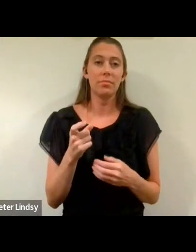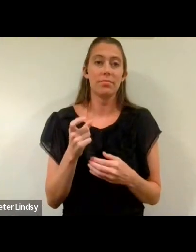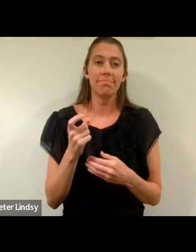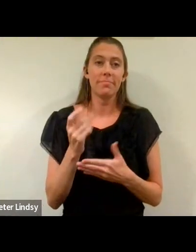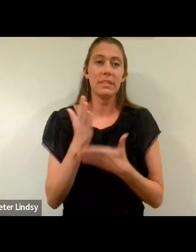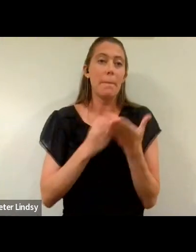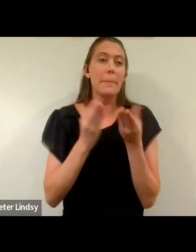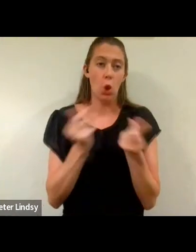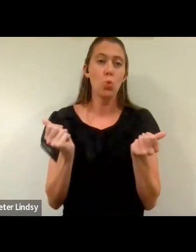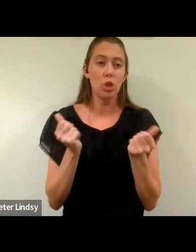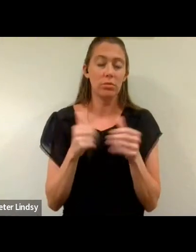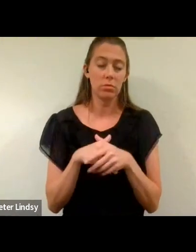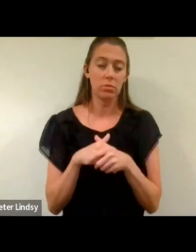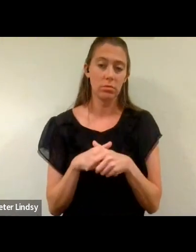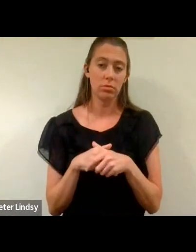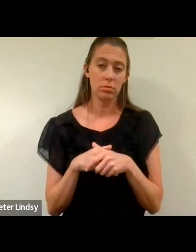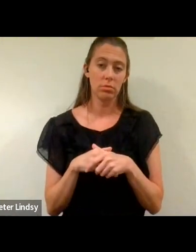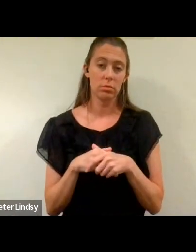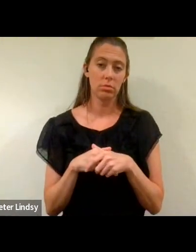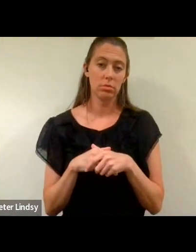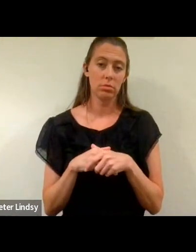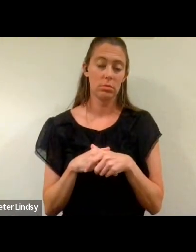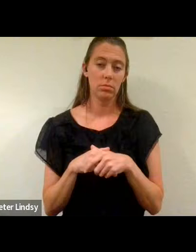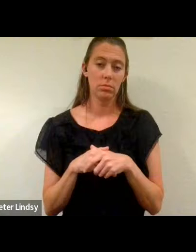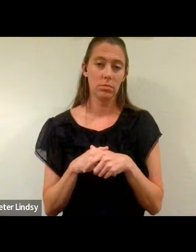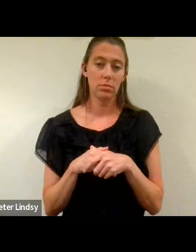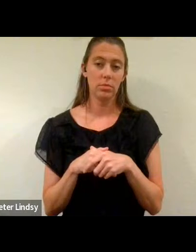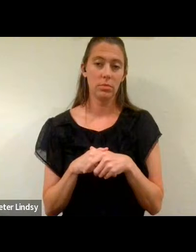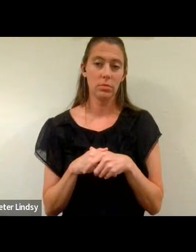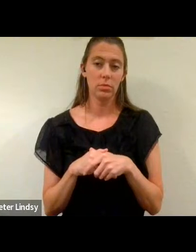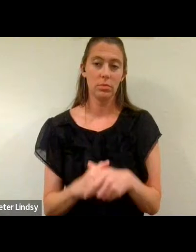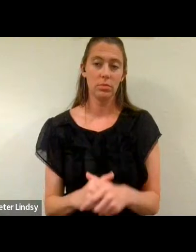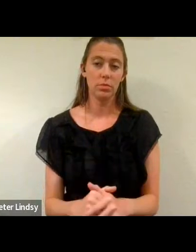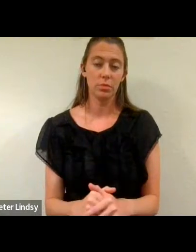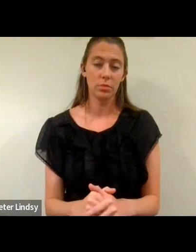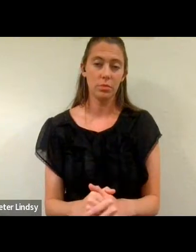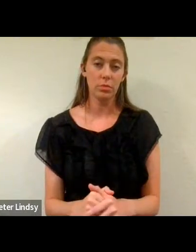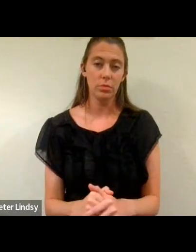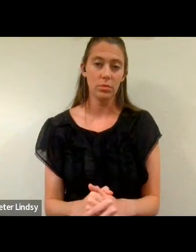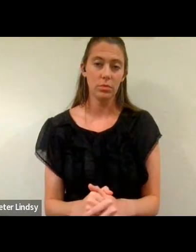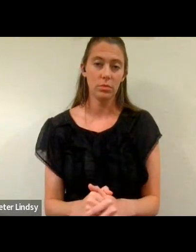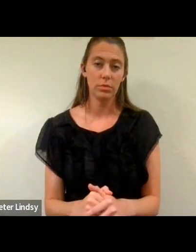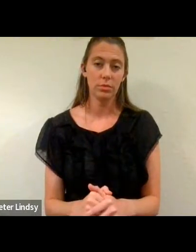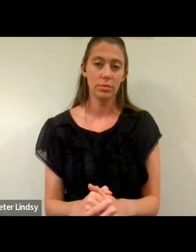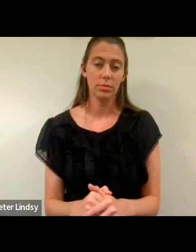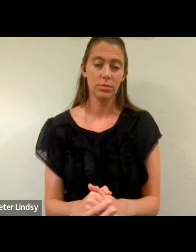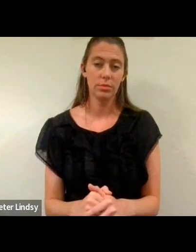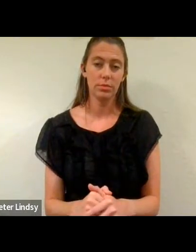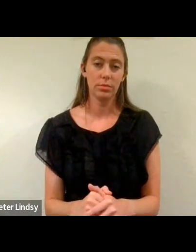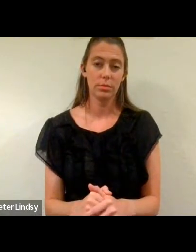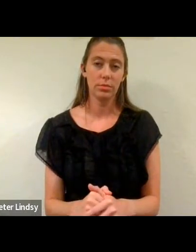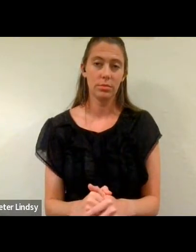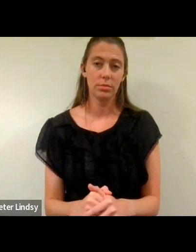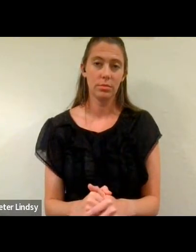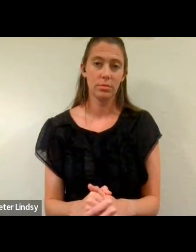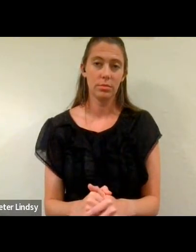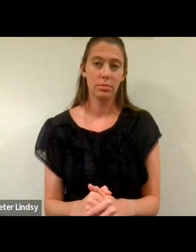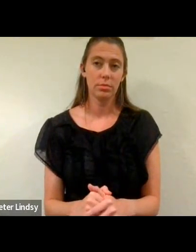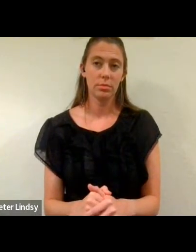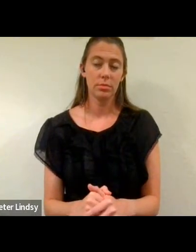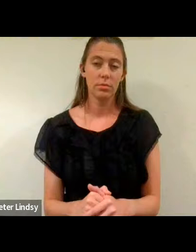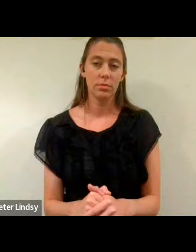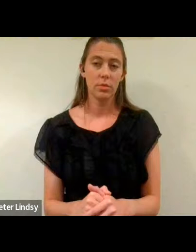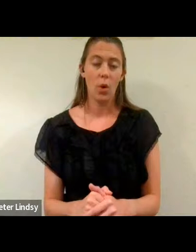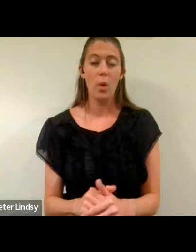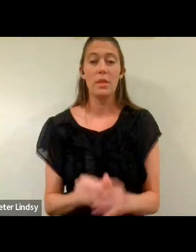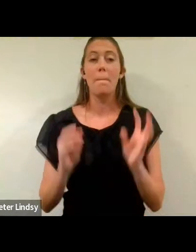And, Yeah. you know, and, you know, that's another way of saying what's beyond ARPA, right? Because there are some